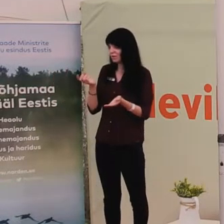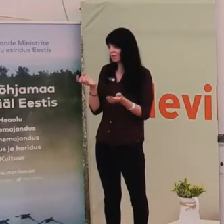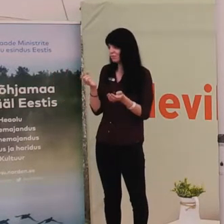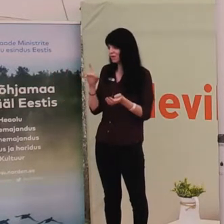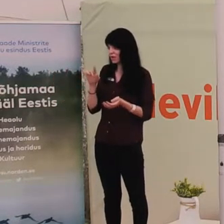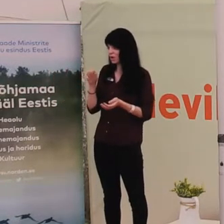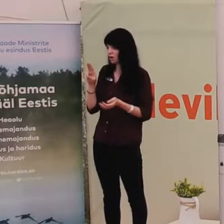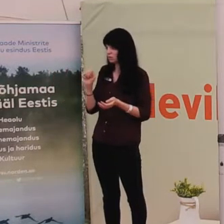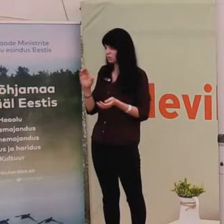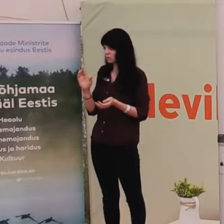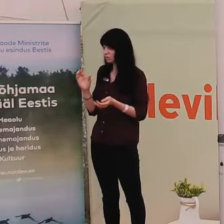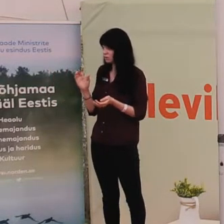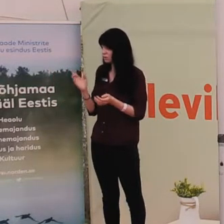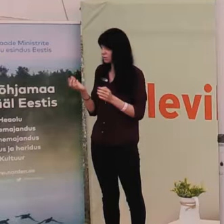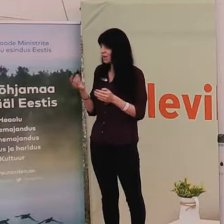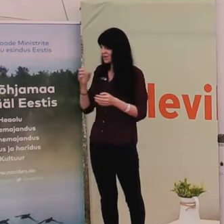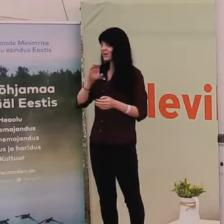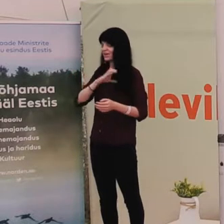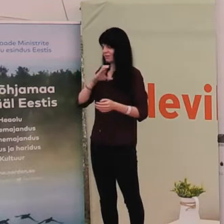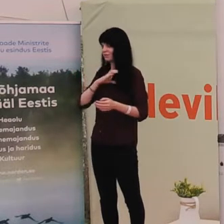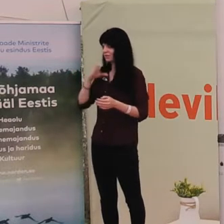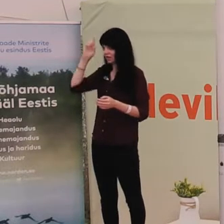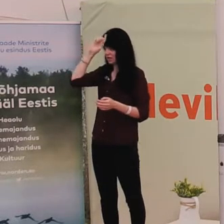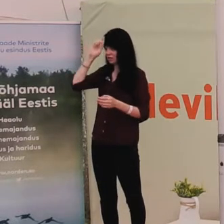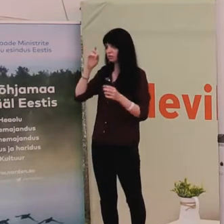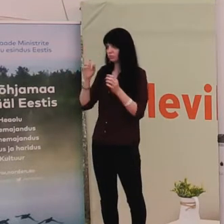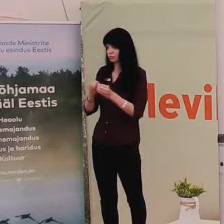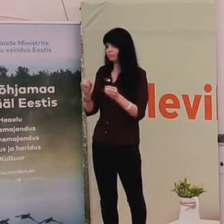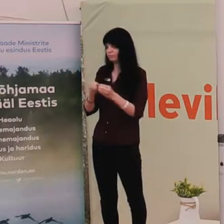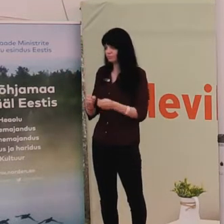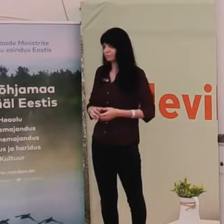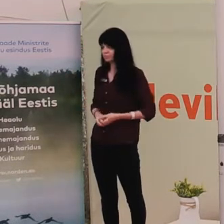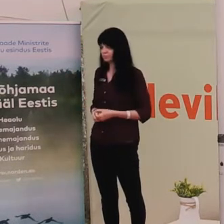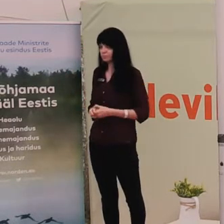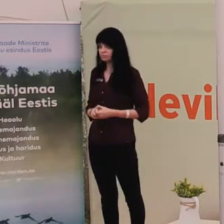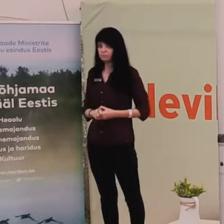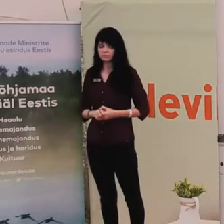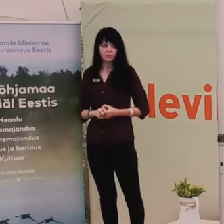Perhaps I'm not the right person to describe the worst case scenario. Of course,